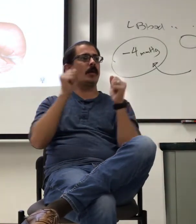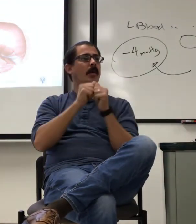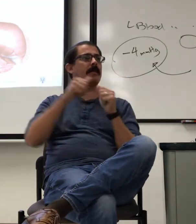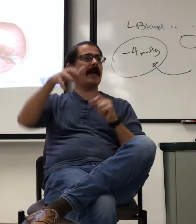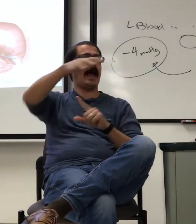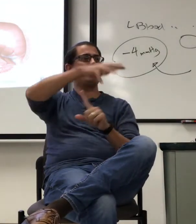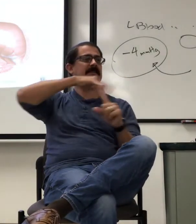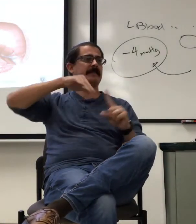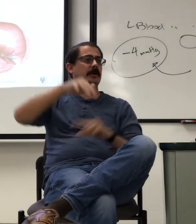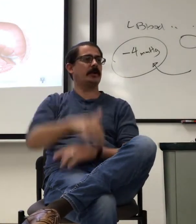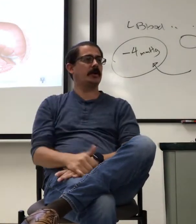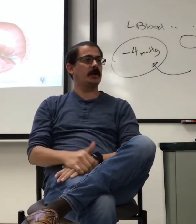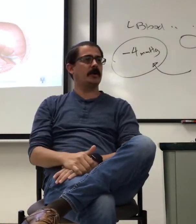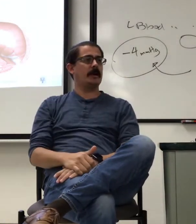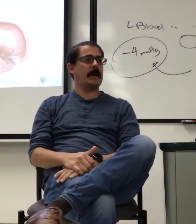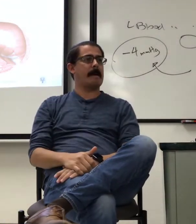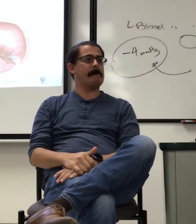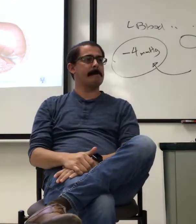collapses.